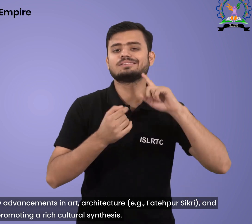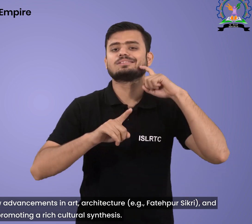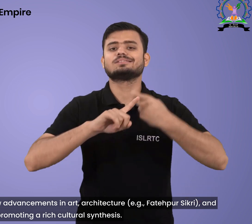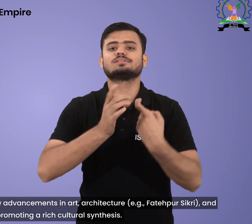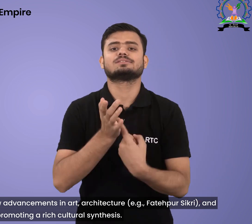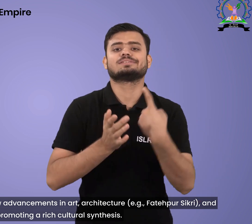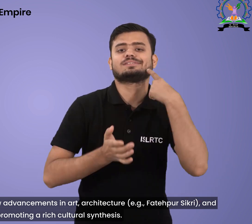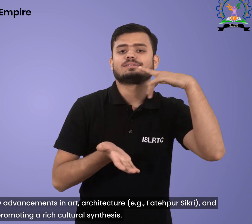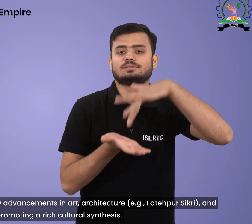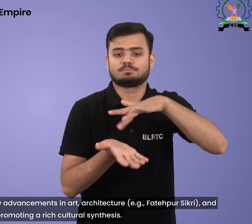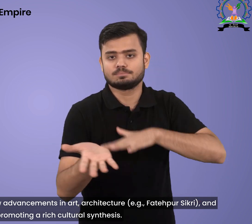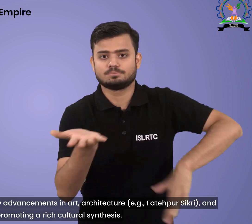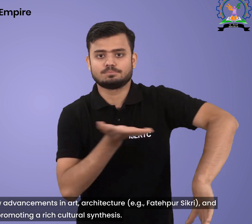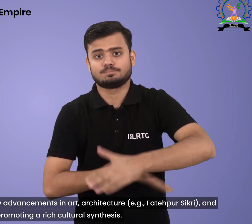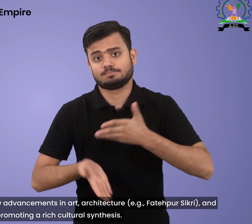rich cultural synthesis.